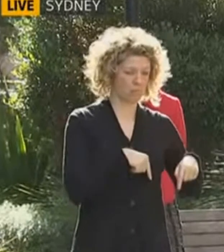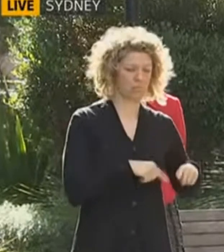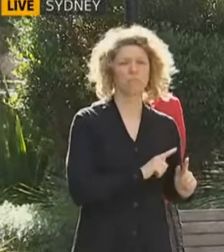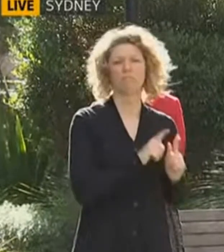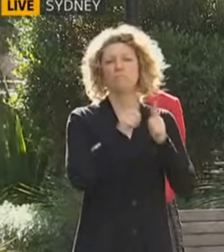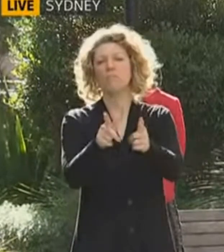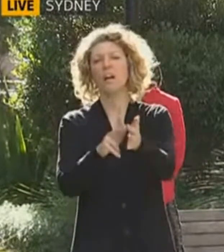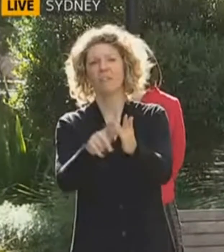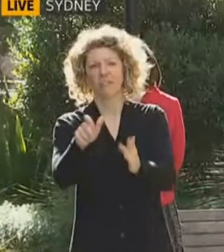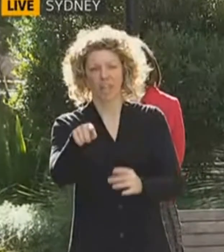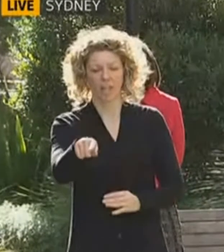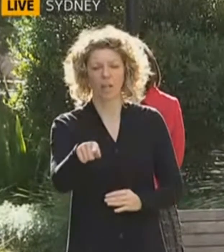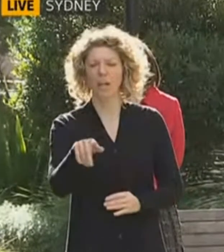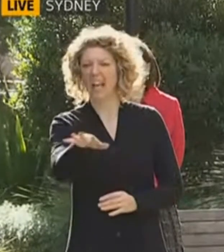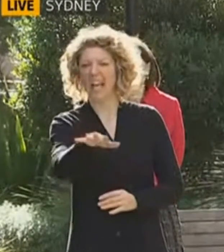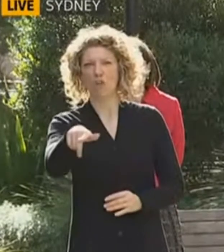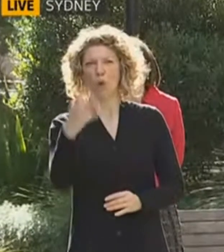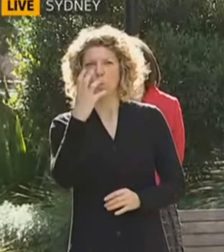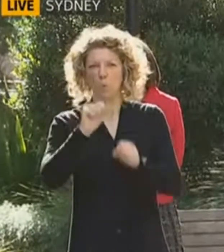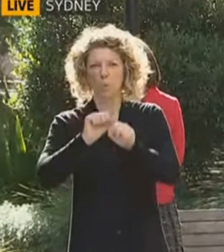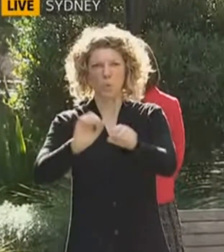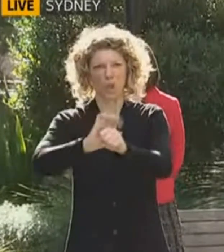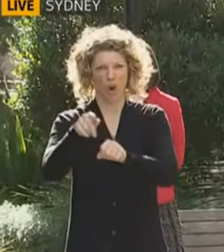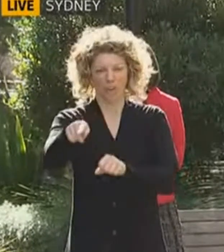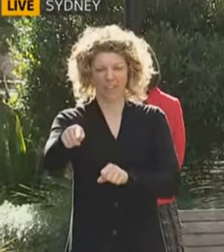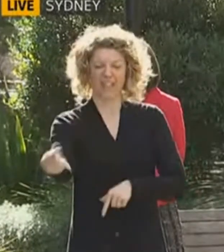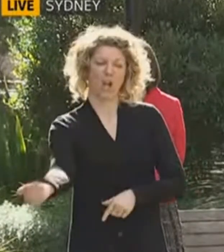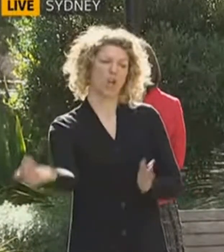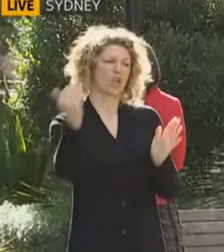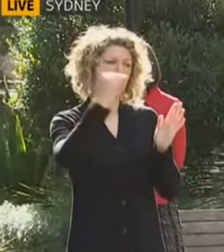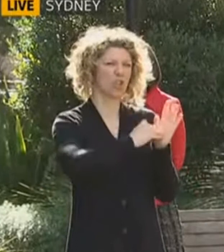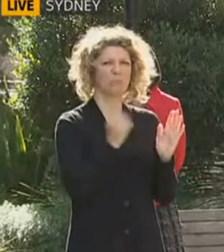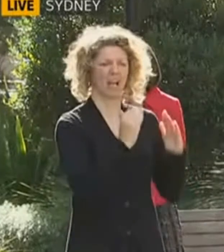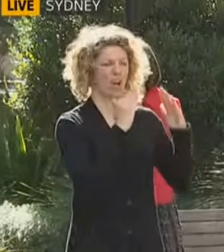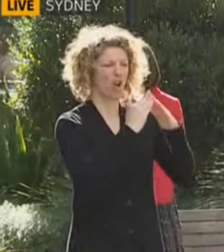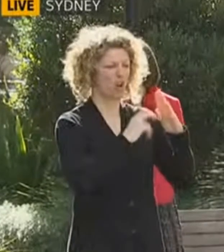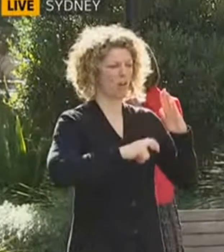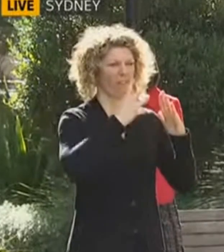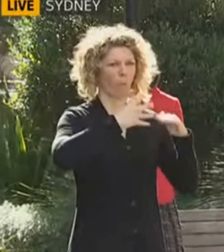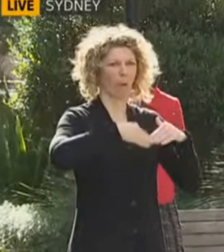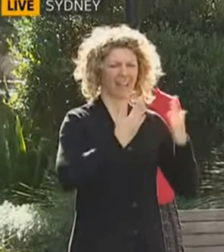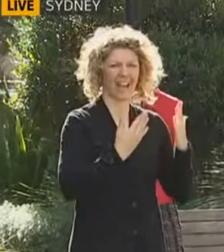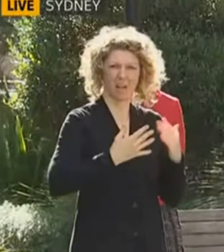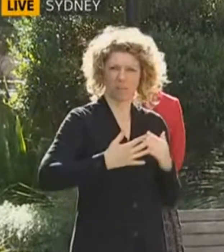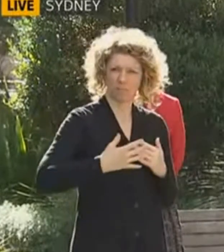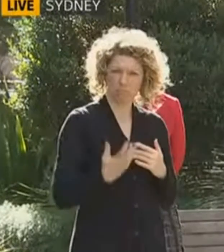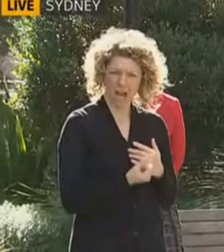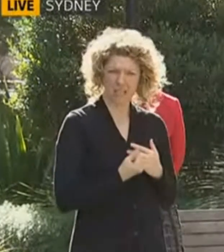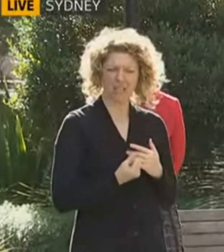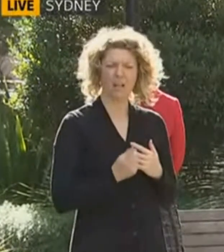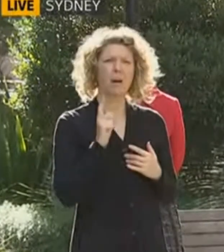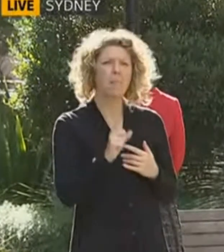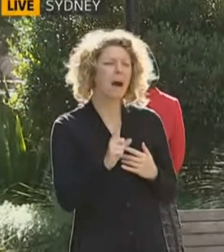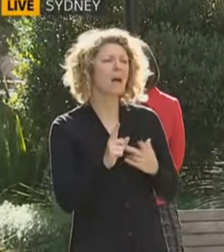in a hotspot, they have to self-isolate currently for 14 days. Will that requirement now extend once